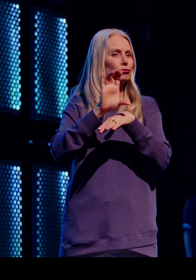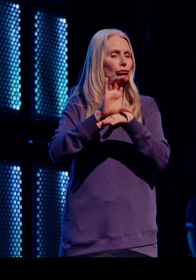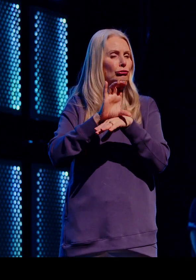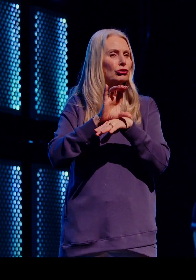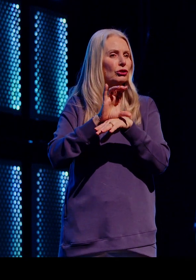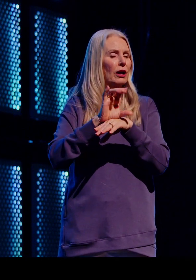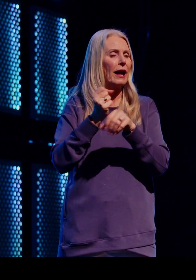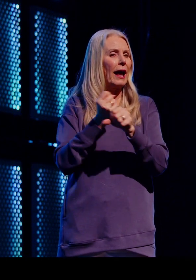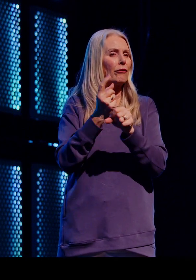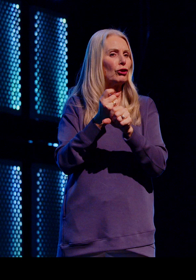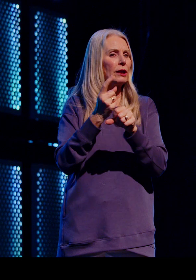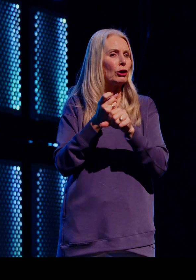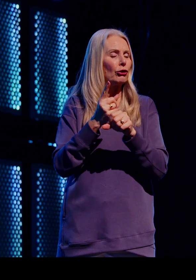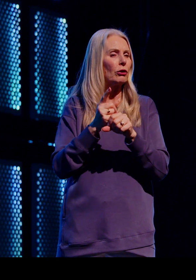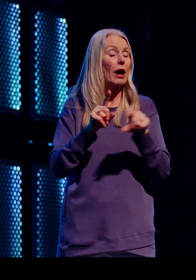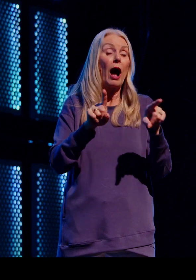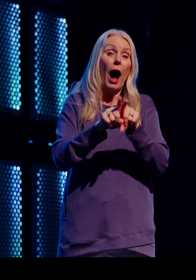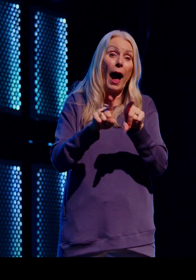And I've also heard